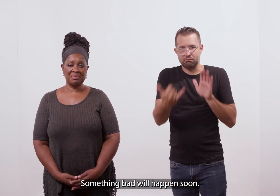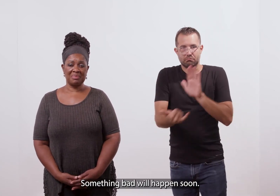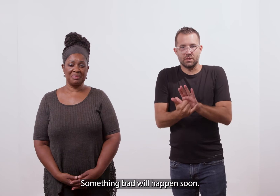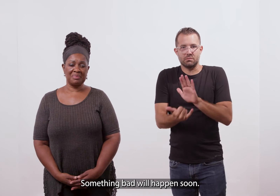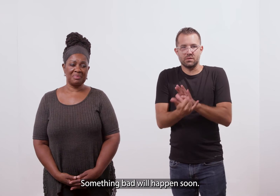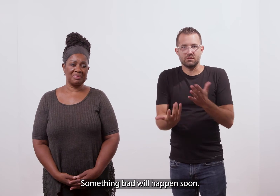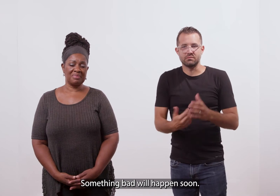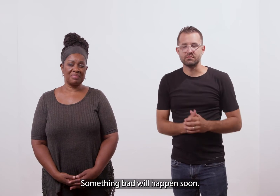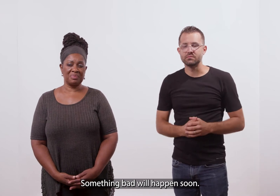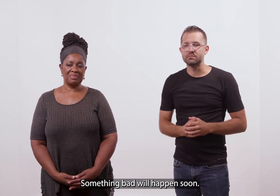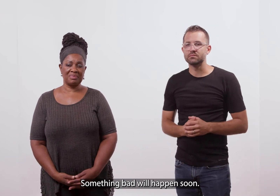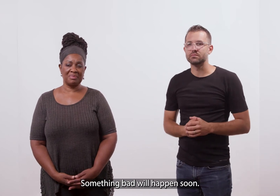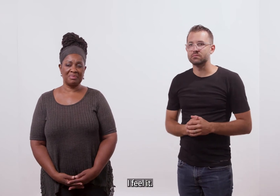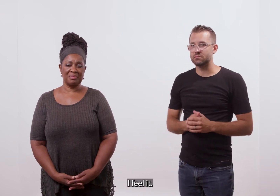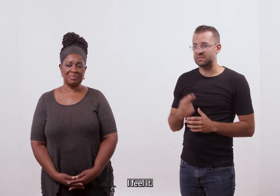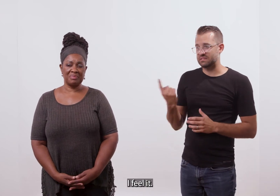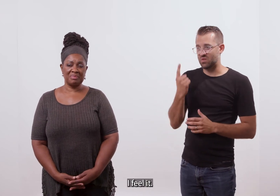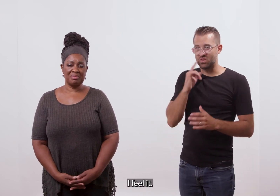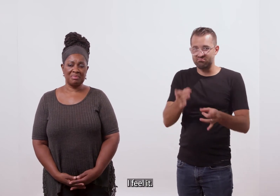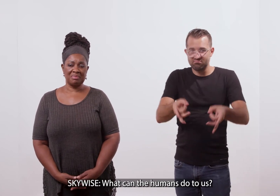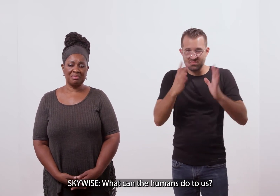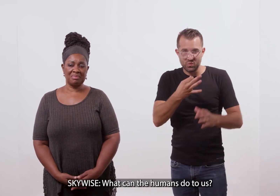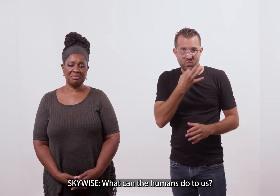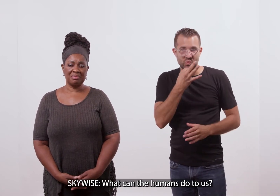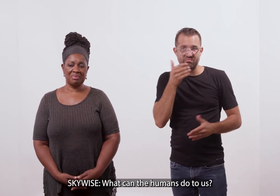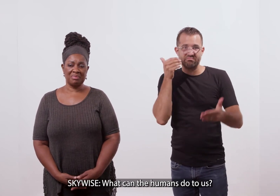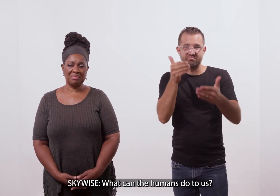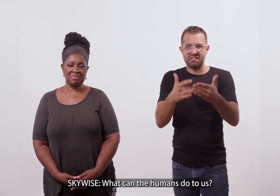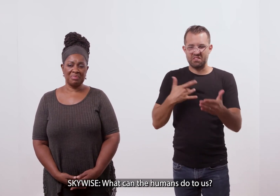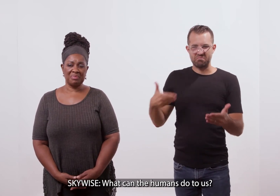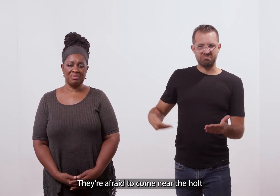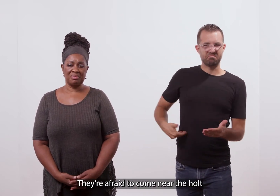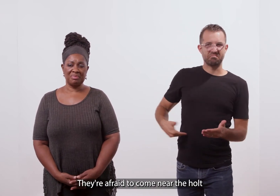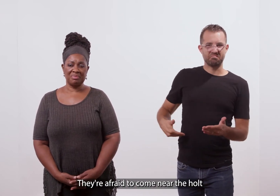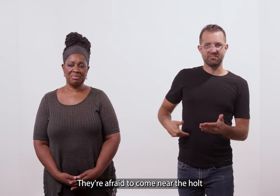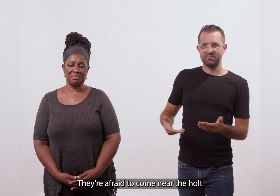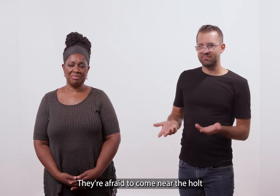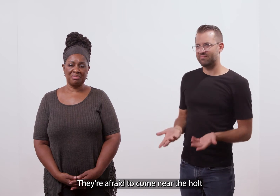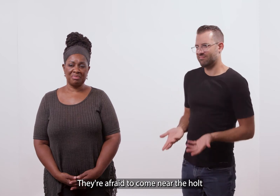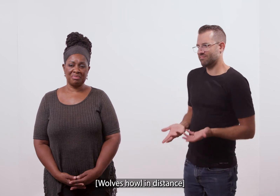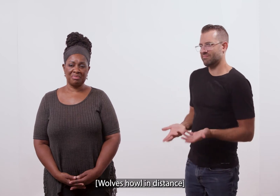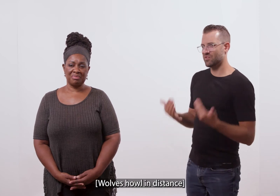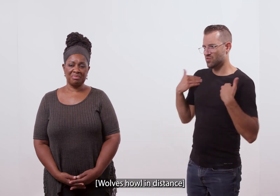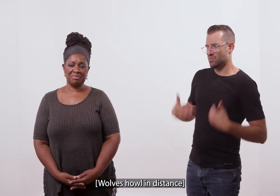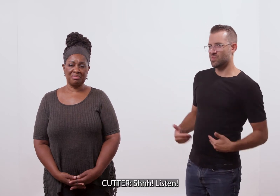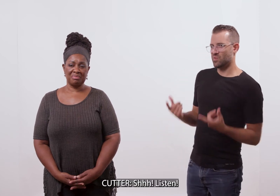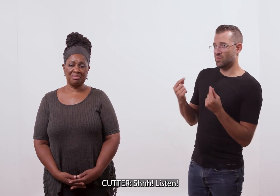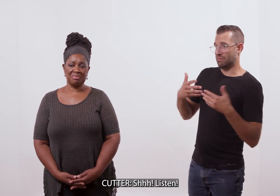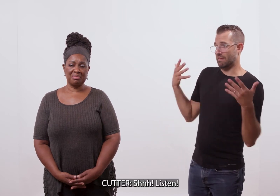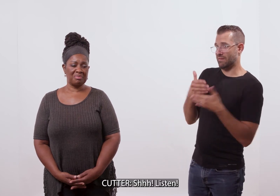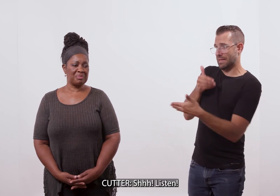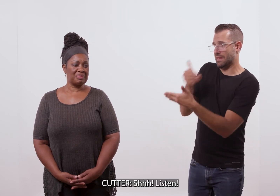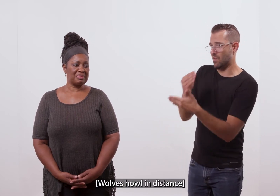Something bad will happen soon. I feel it. Well, what can the humans do to us? They're afraid to come near the holt. Shh.